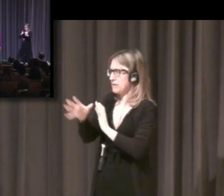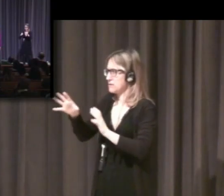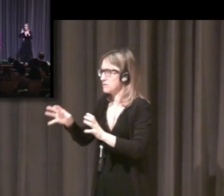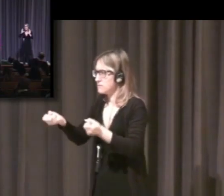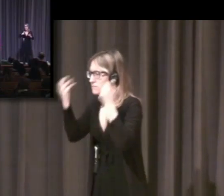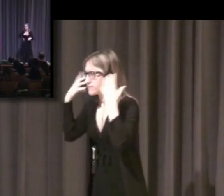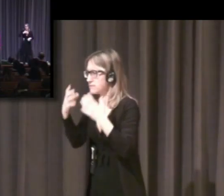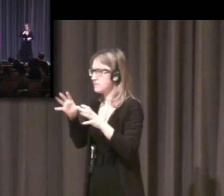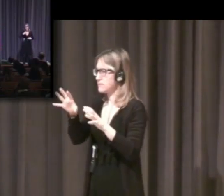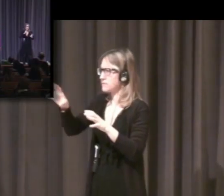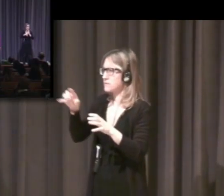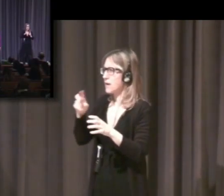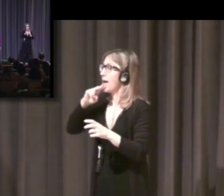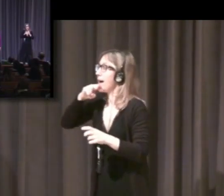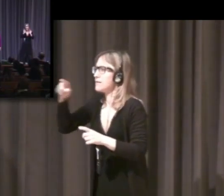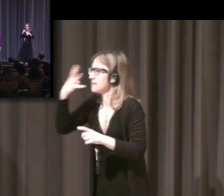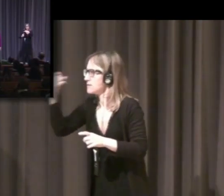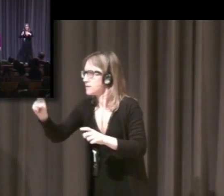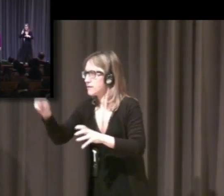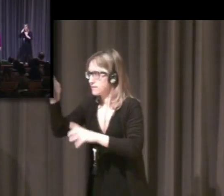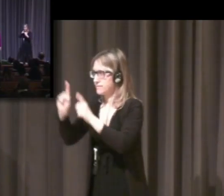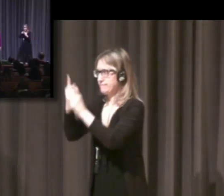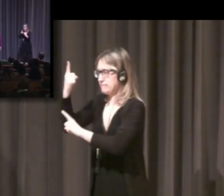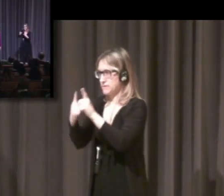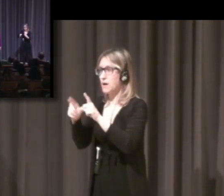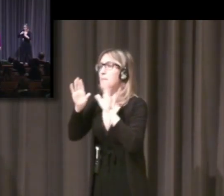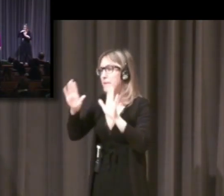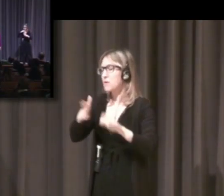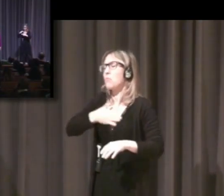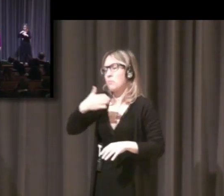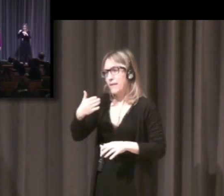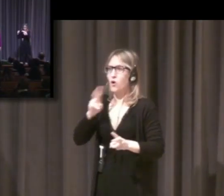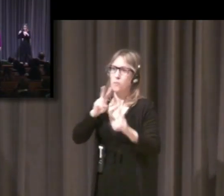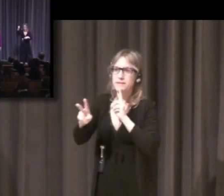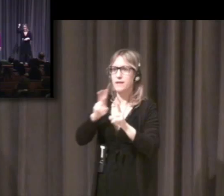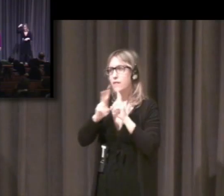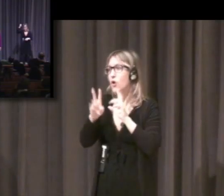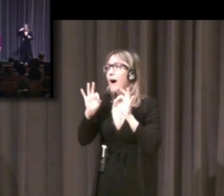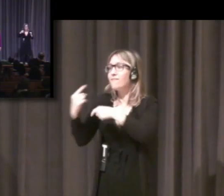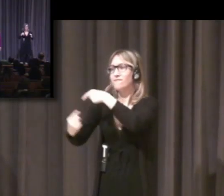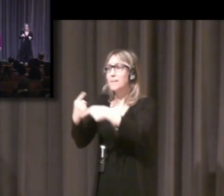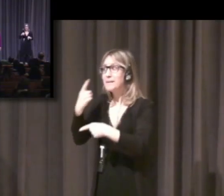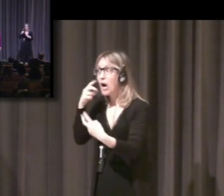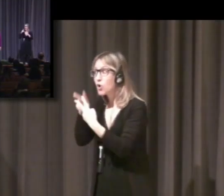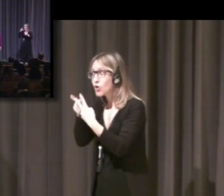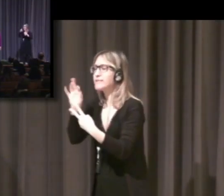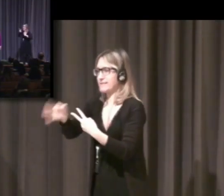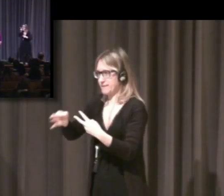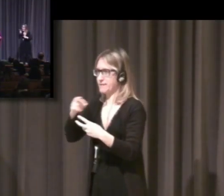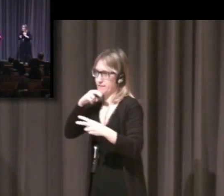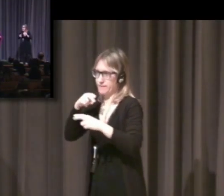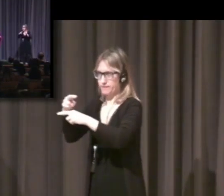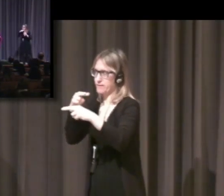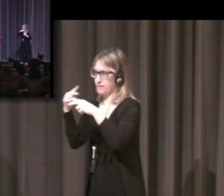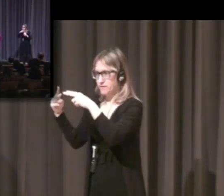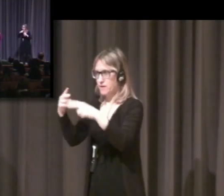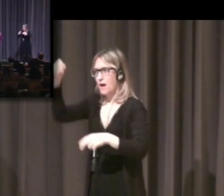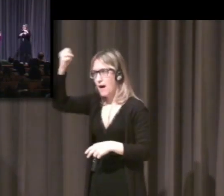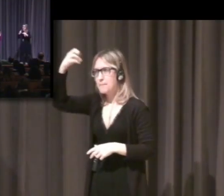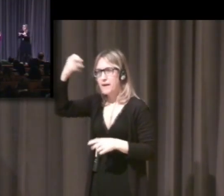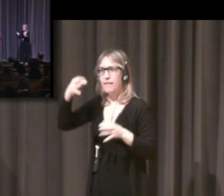family members. They learn to read their family members' speech. And their family